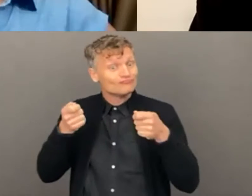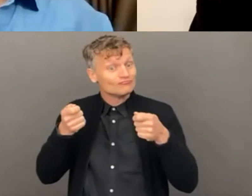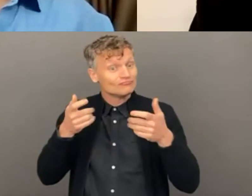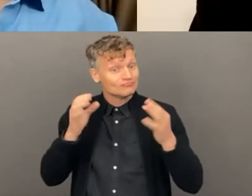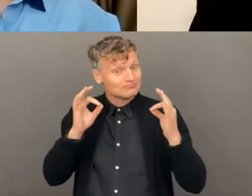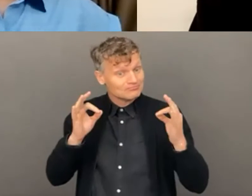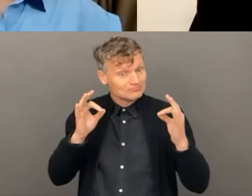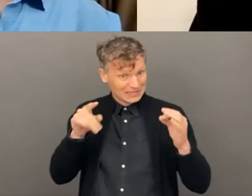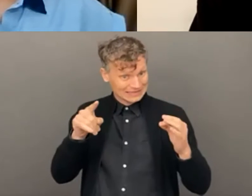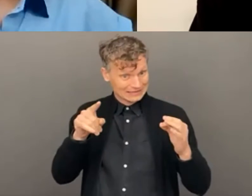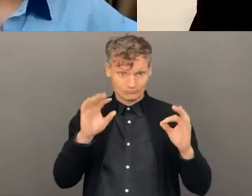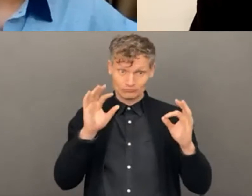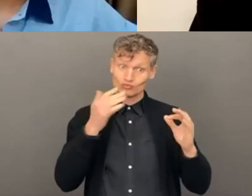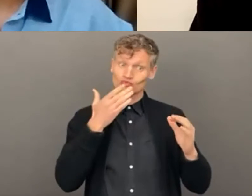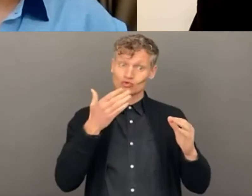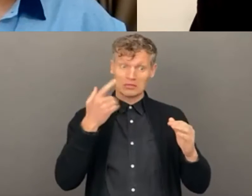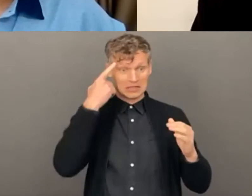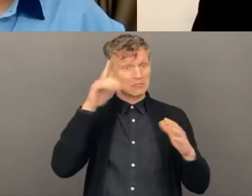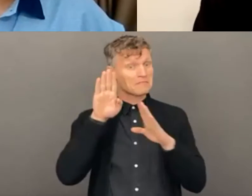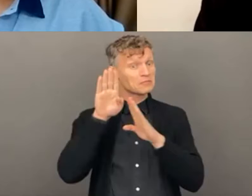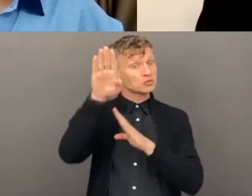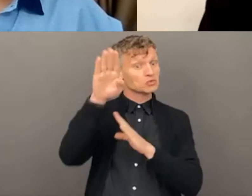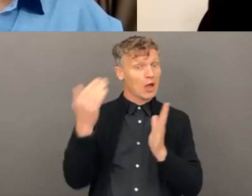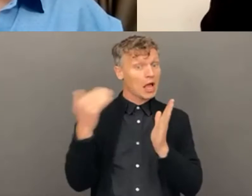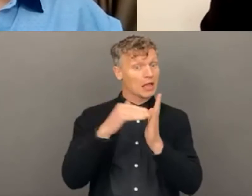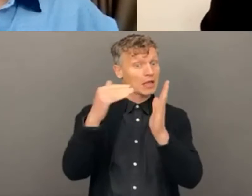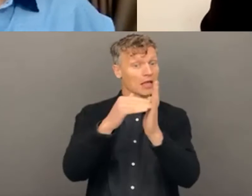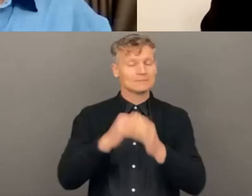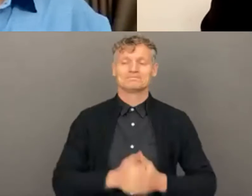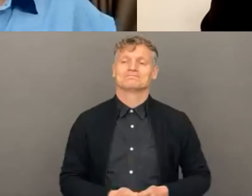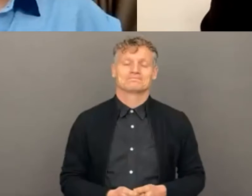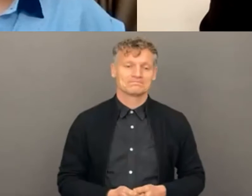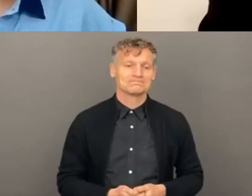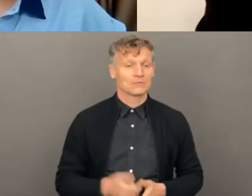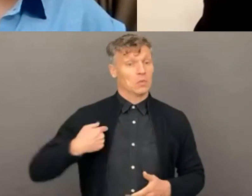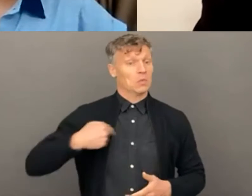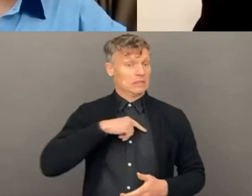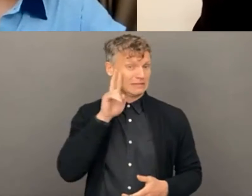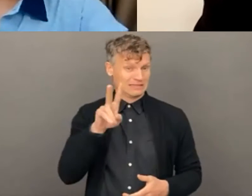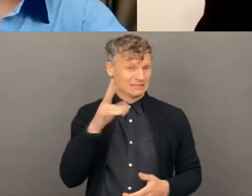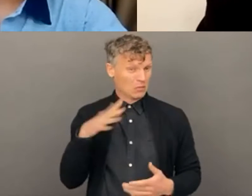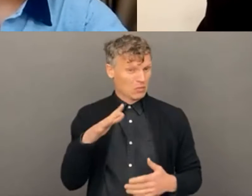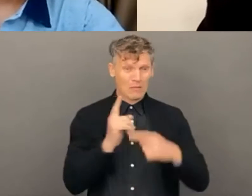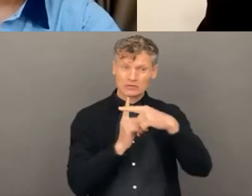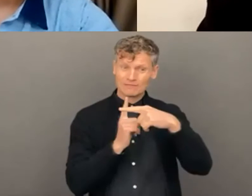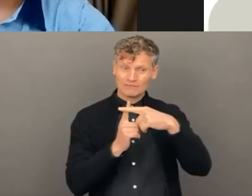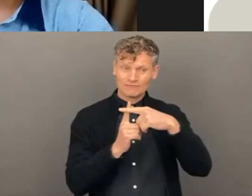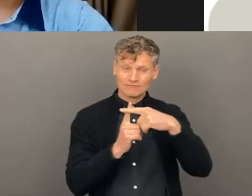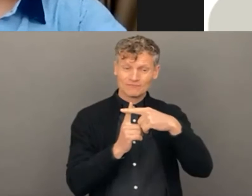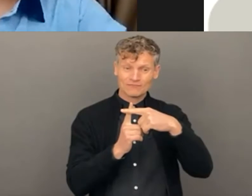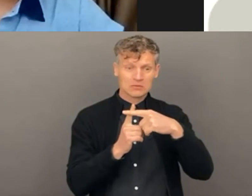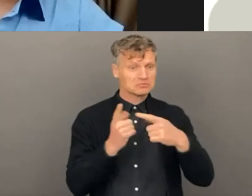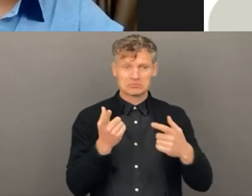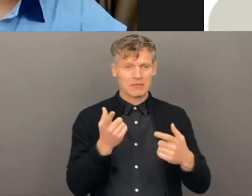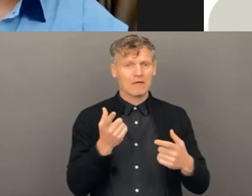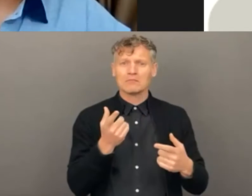Yeah, we can see the positive change after just like some sections, like